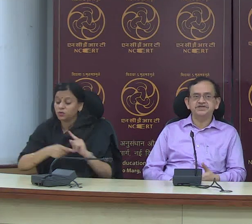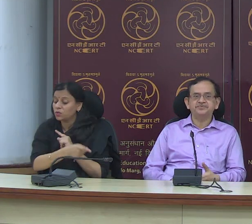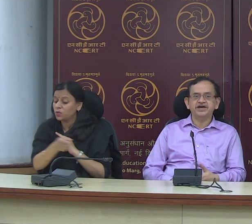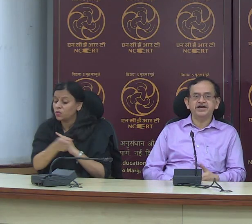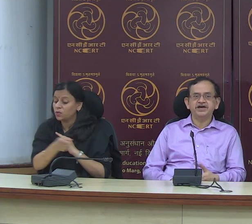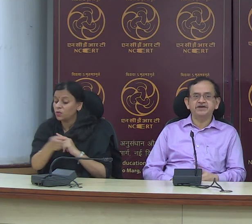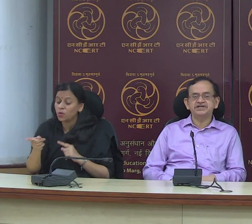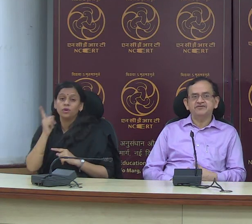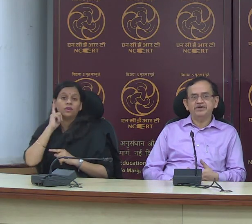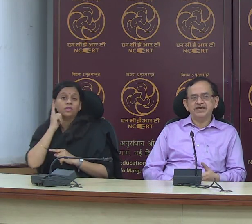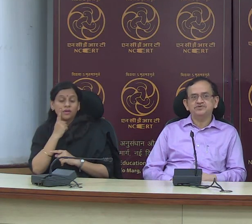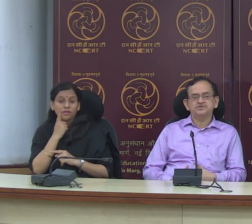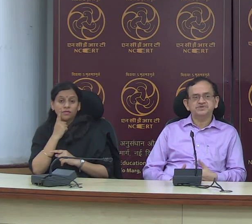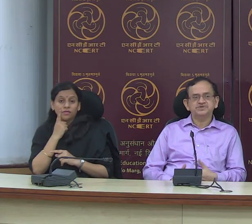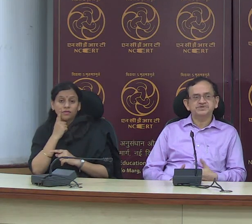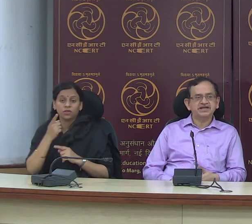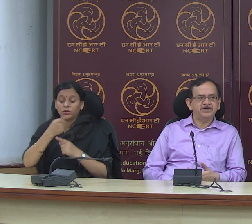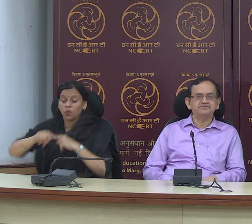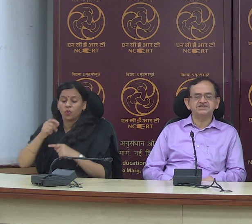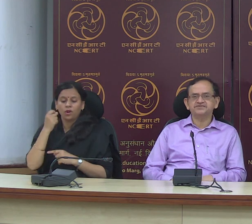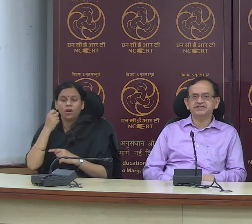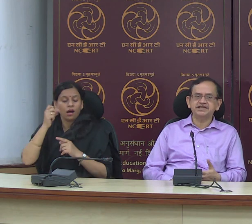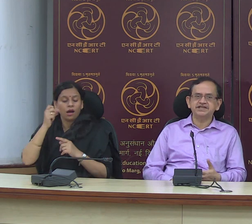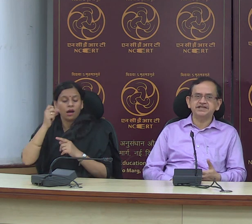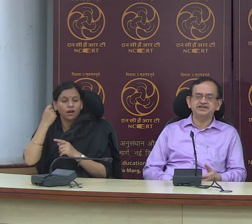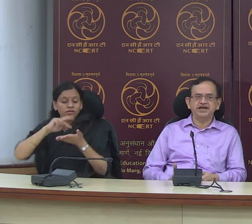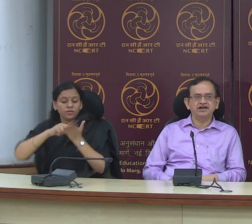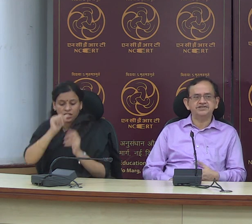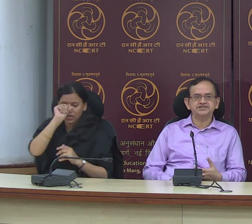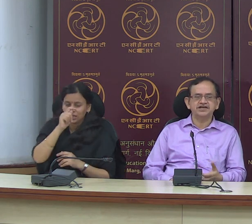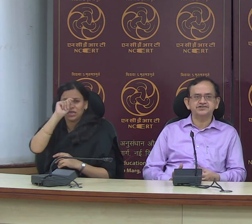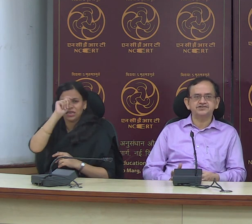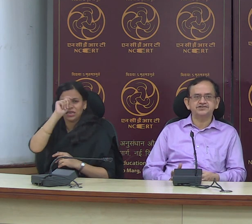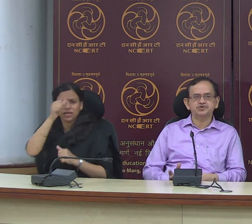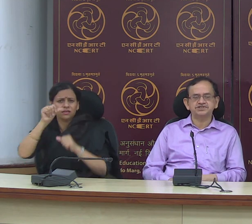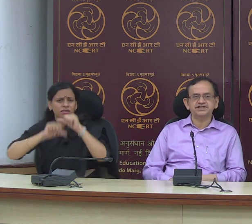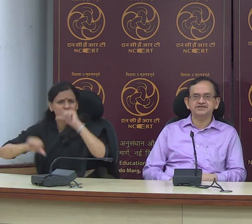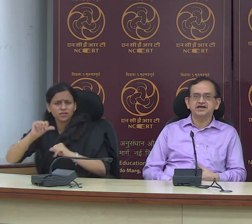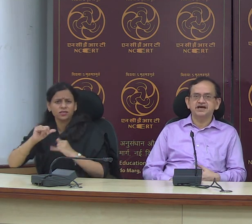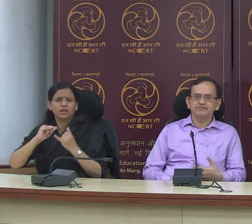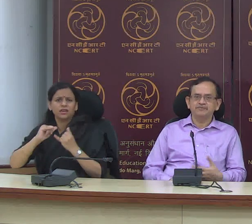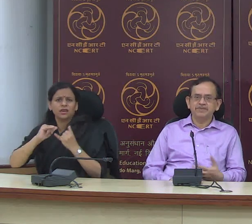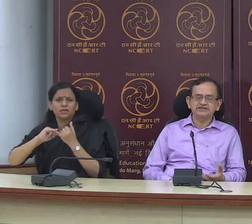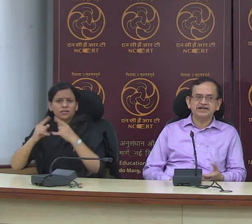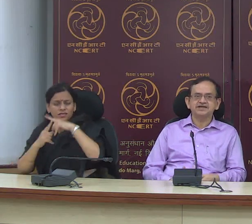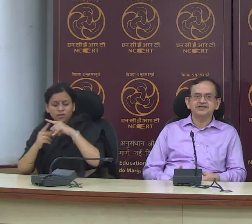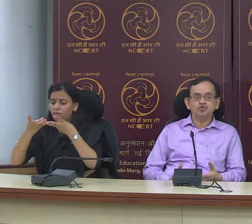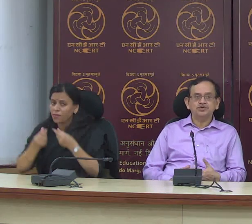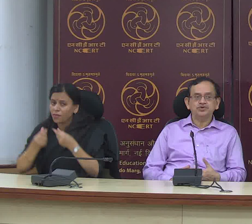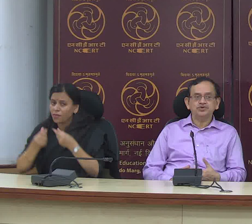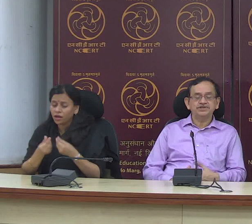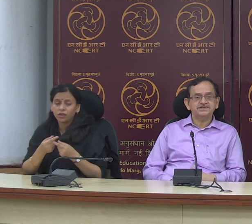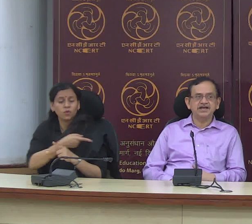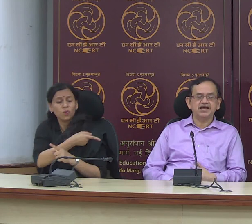hearing and speech impairment will be able to study various subjects, whether it is Hindi, English, science, social studies, mathematics,